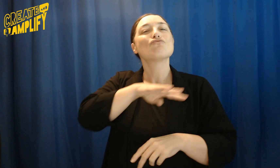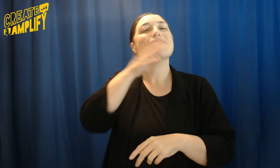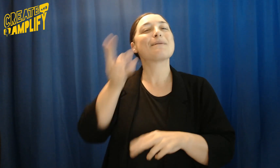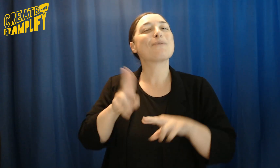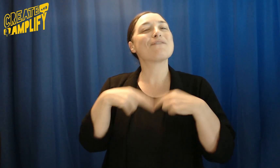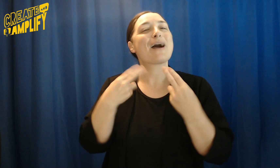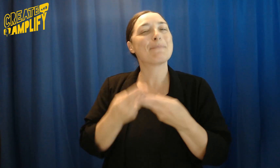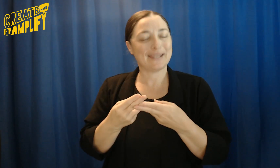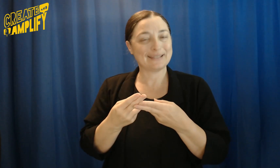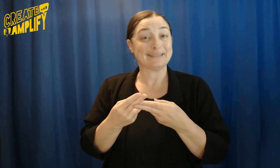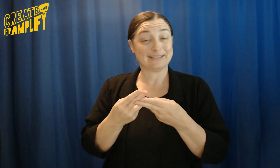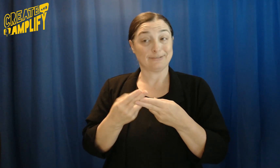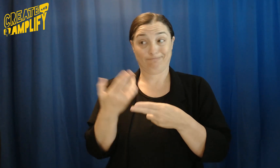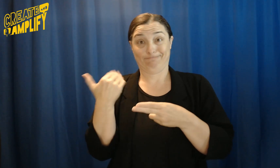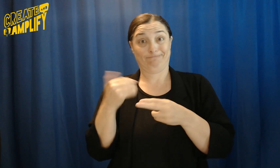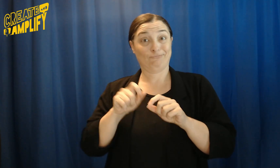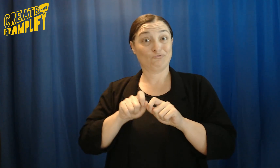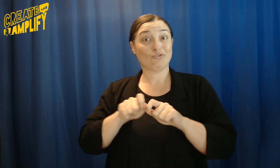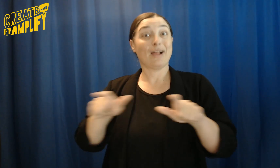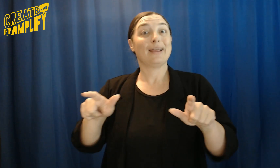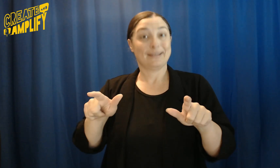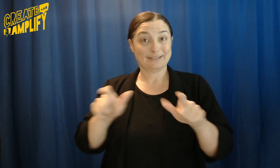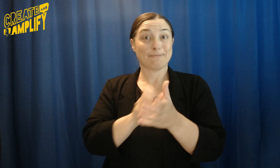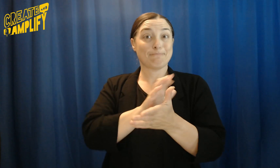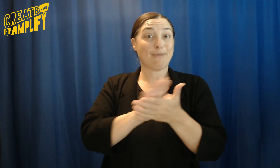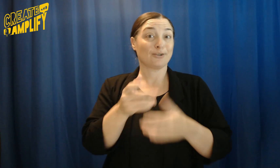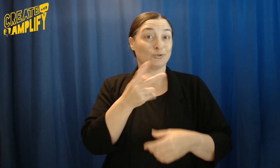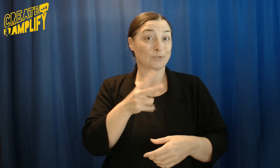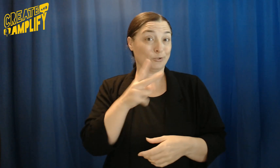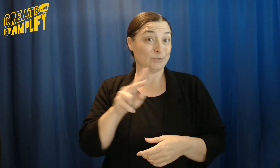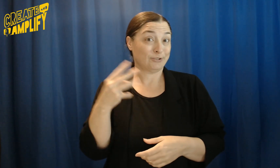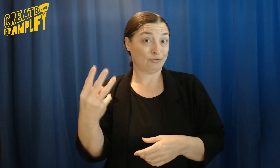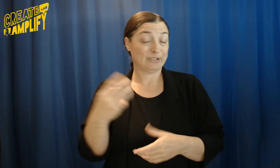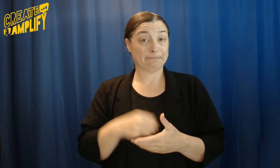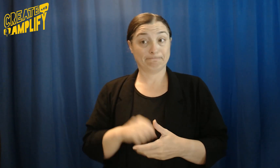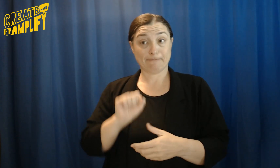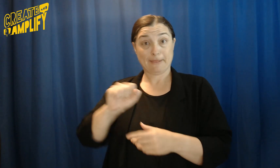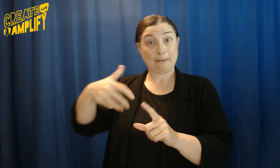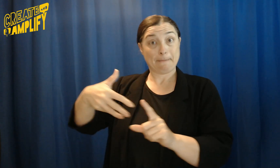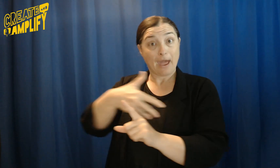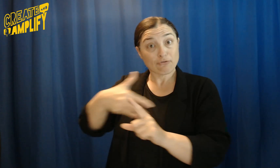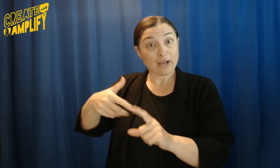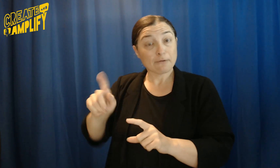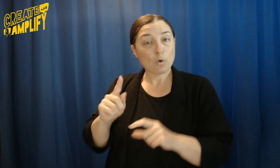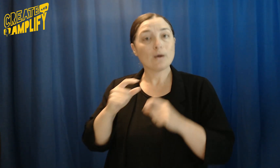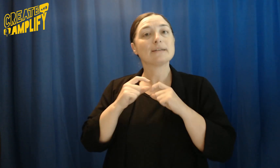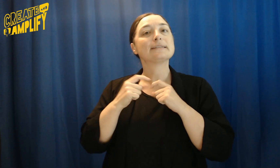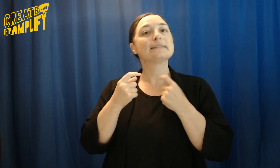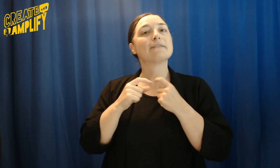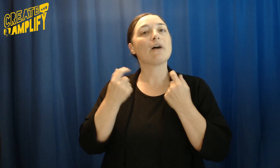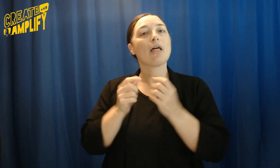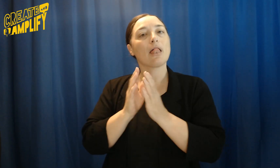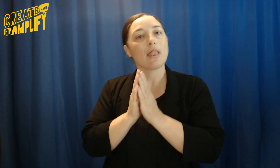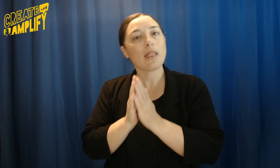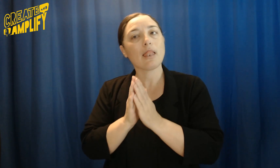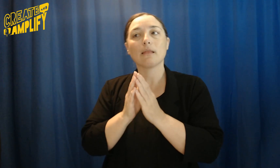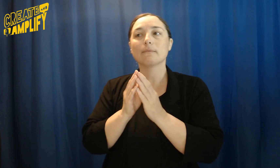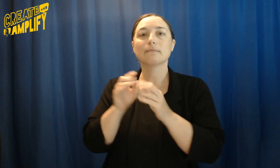March 2023. Jasper's background spans civil celebrancy, Auslan interpreting and community